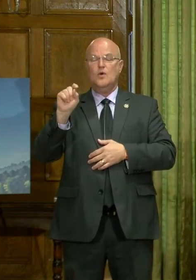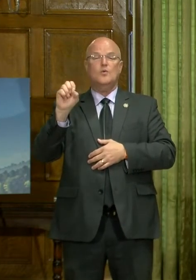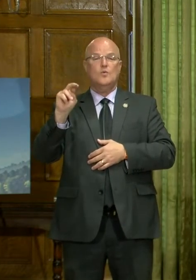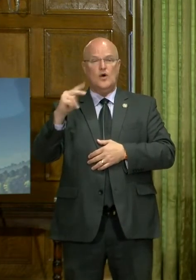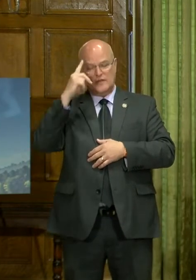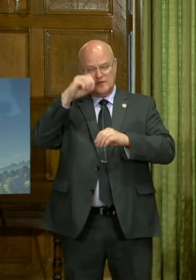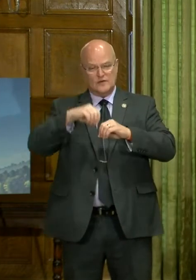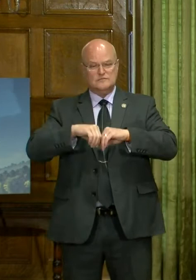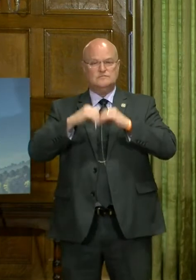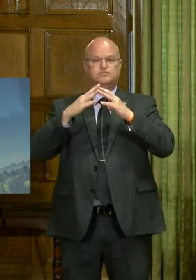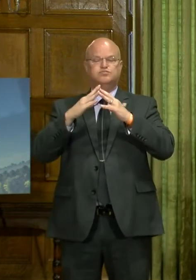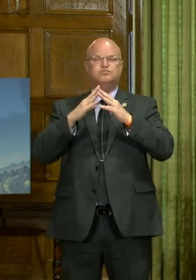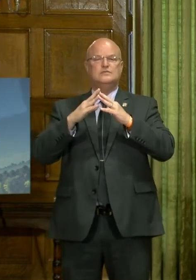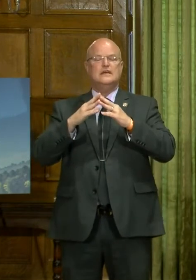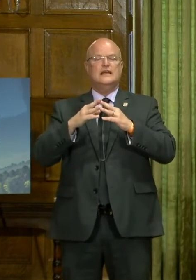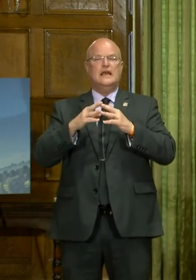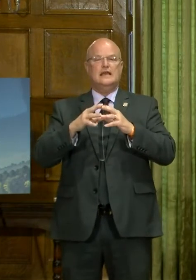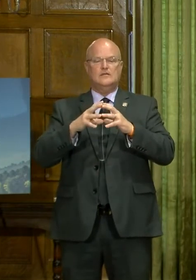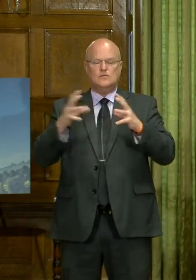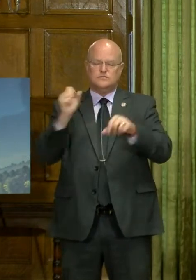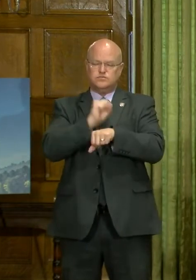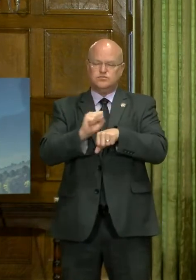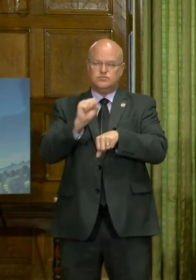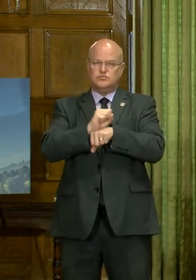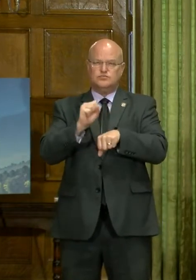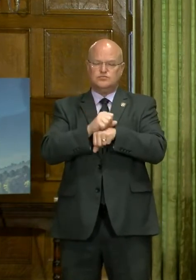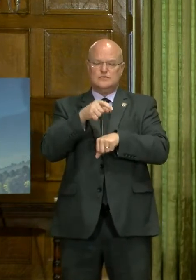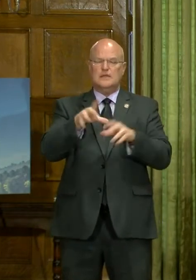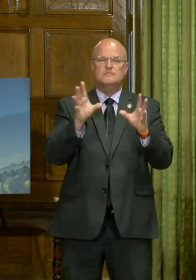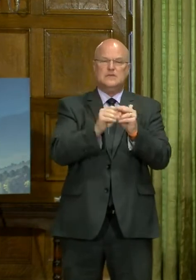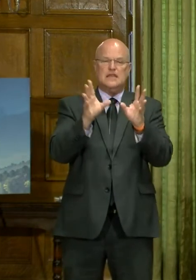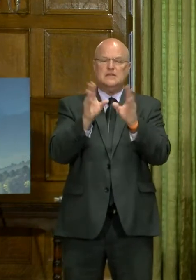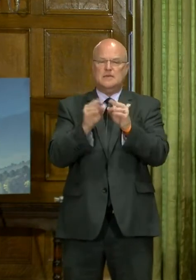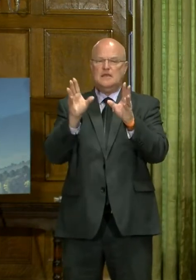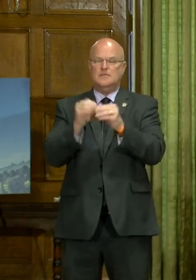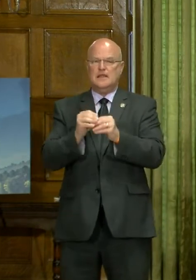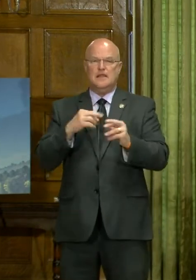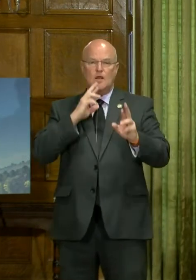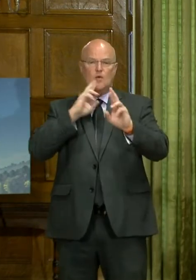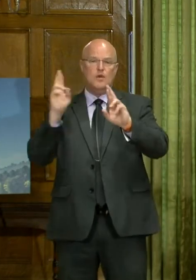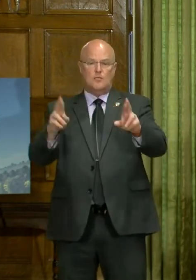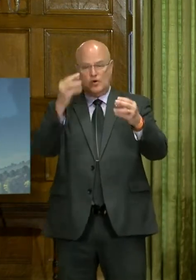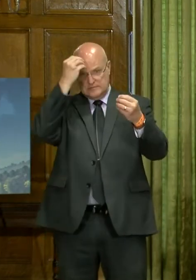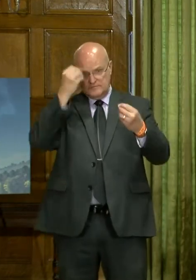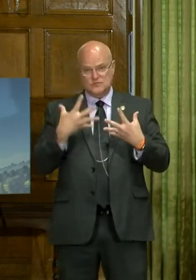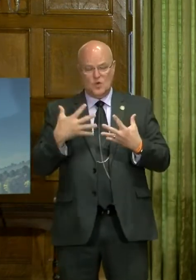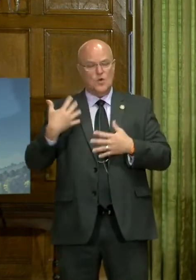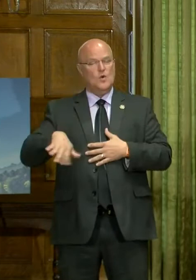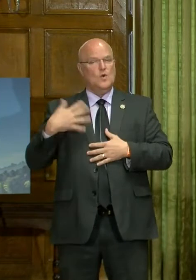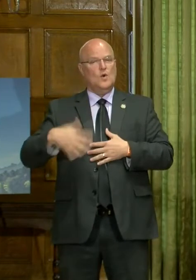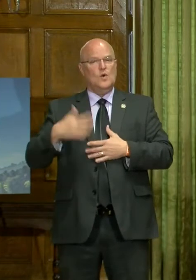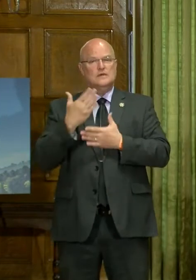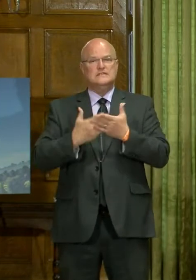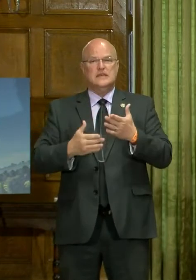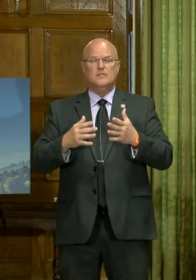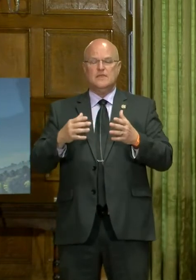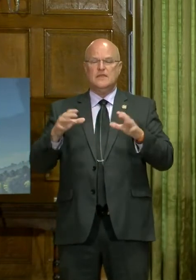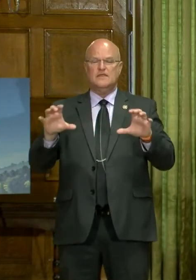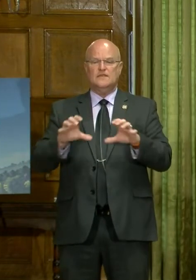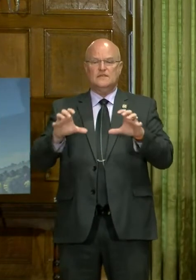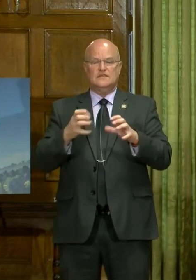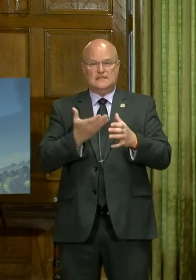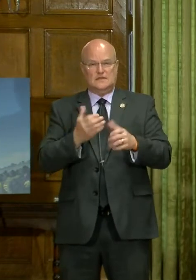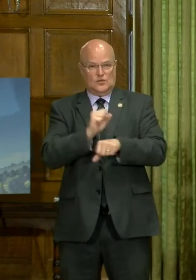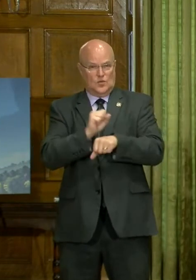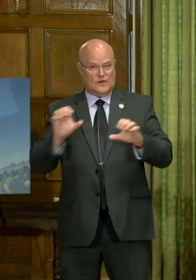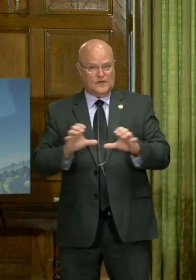force, for organizing it, for spending so much time on it. They've been meeting regularly. I've been getting the reports. It's really extraordinary, some of the counsel they've been